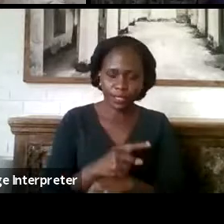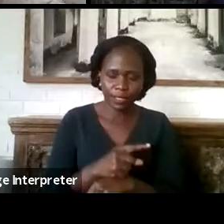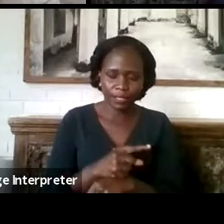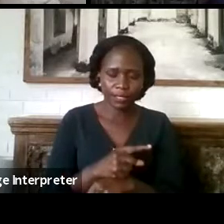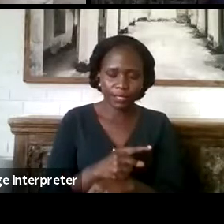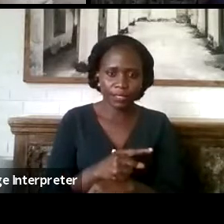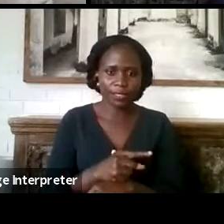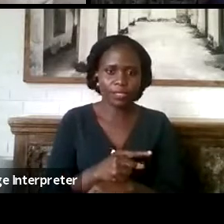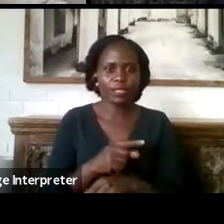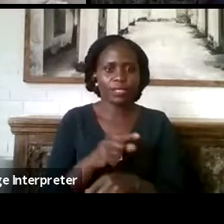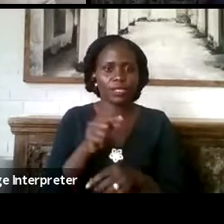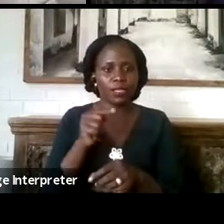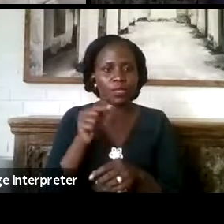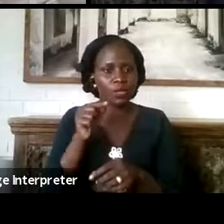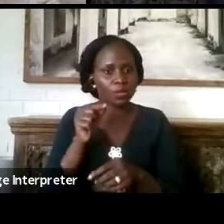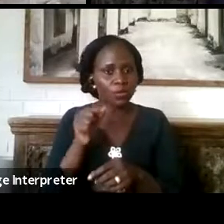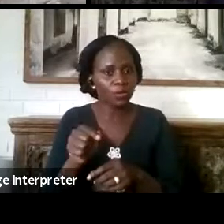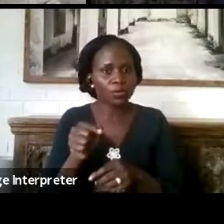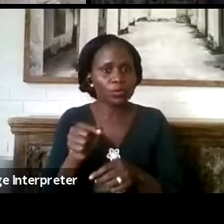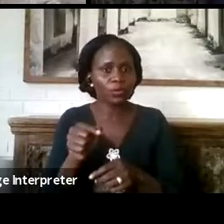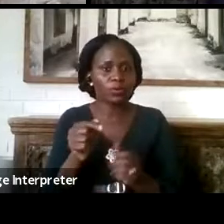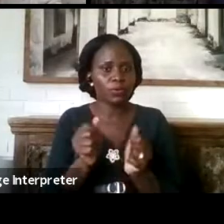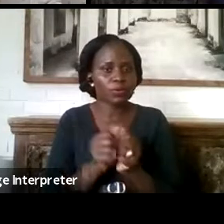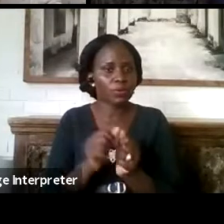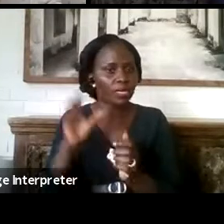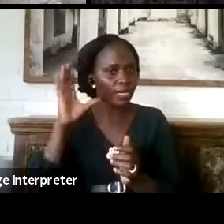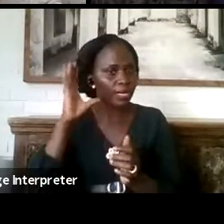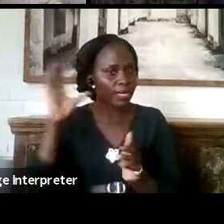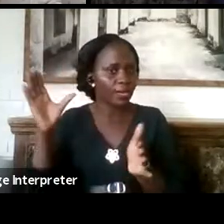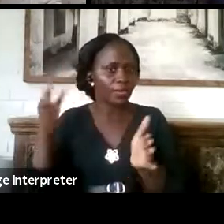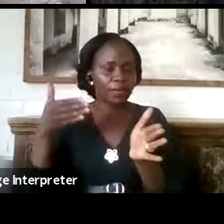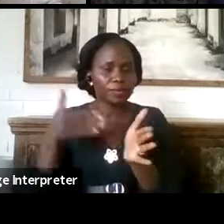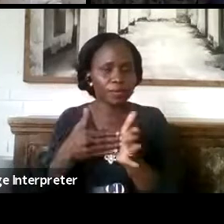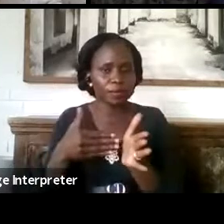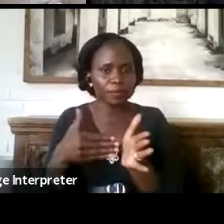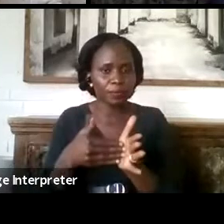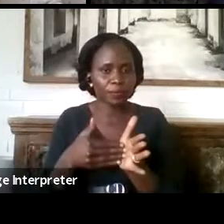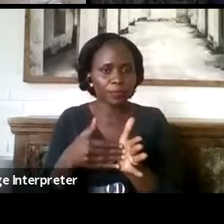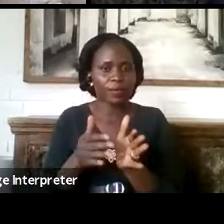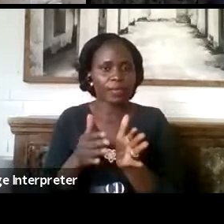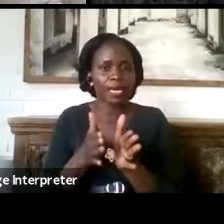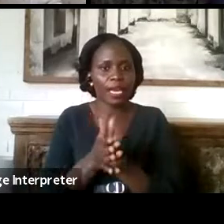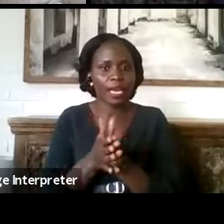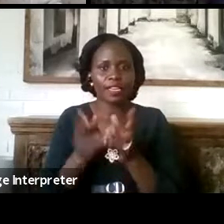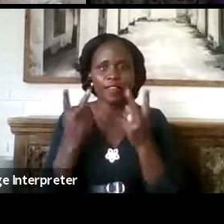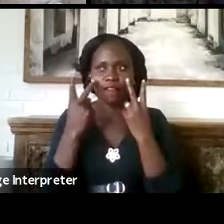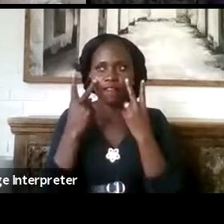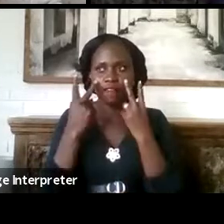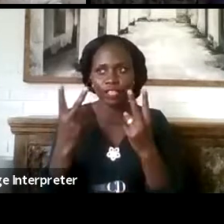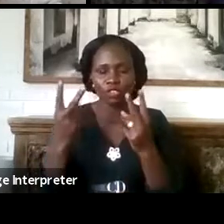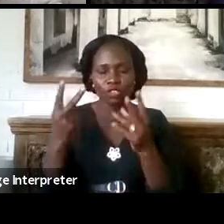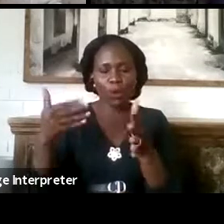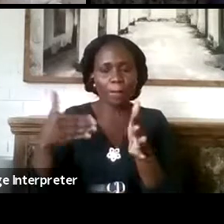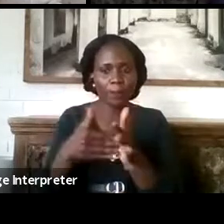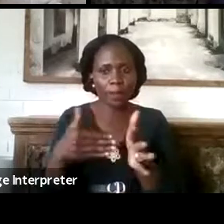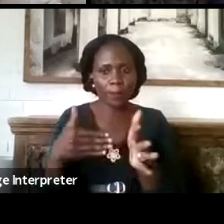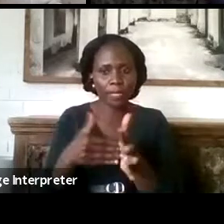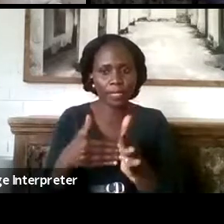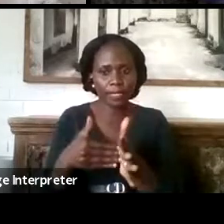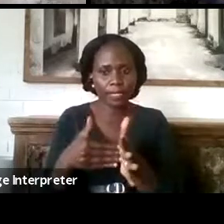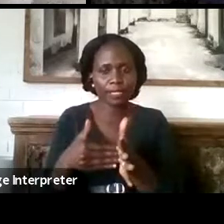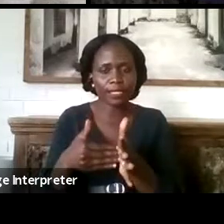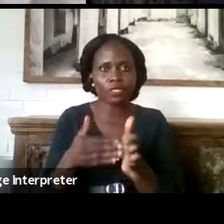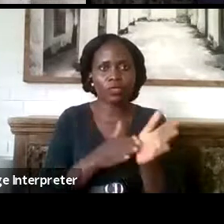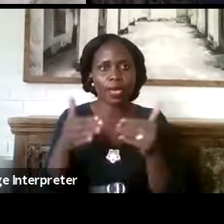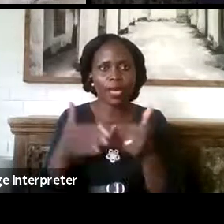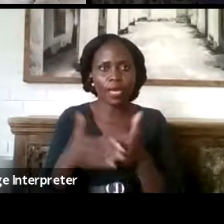hearing impairment and visual impairment, to have access to the online